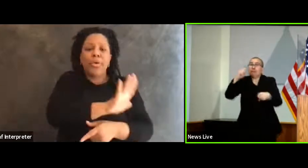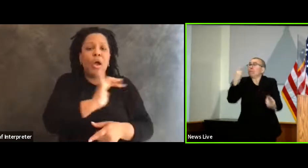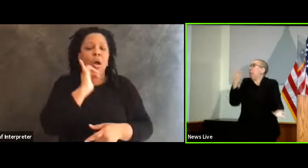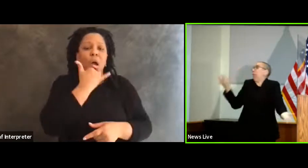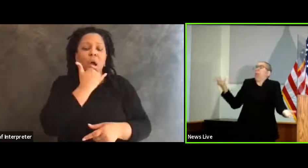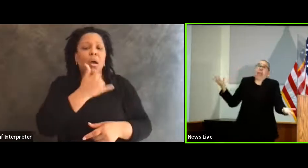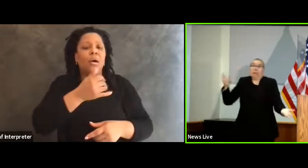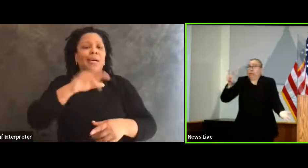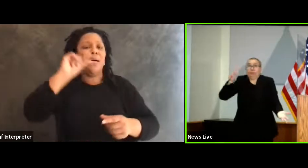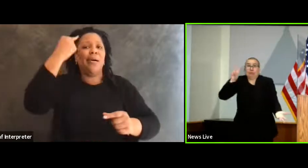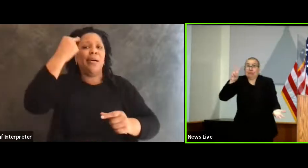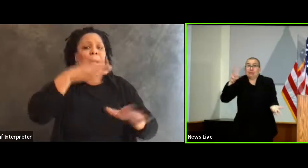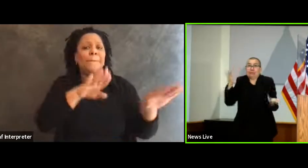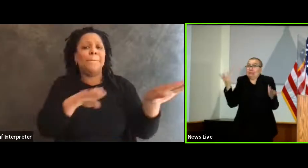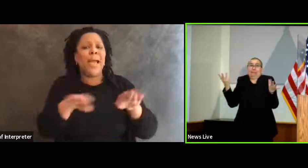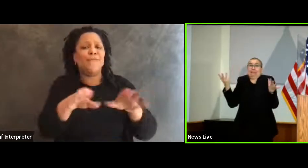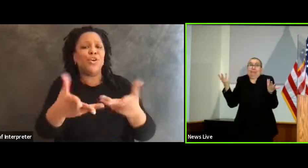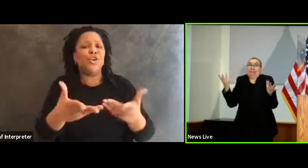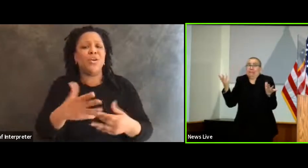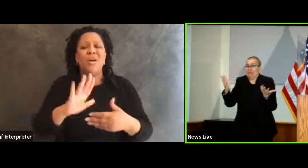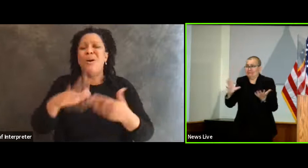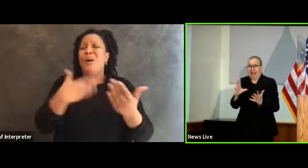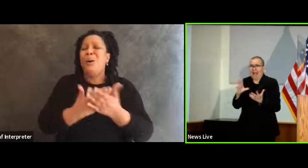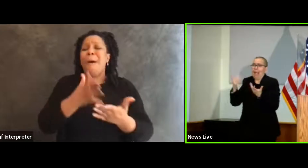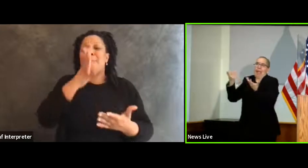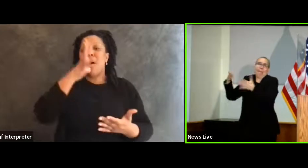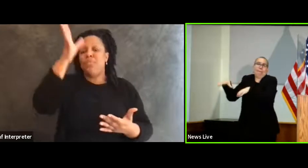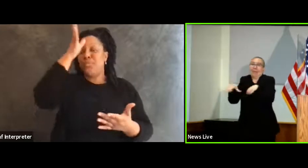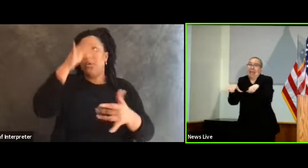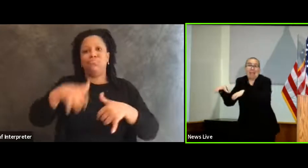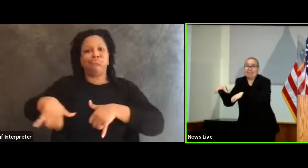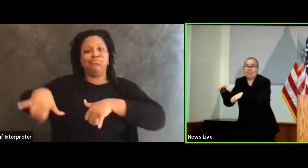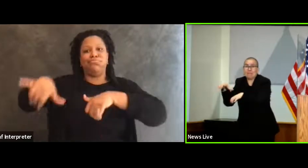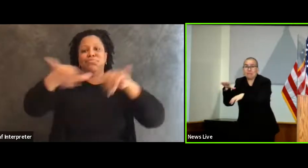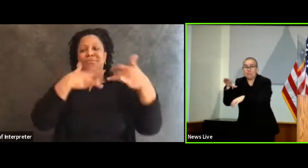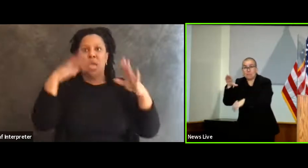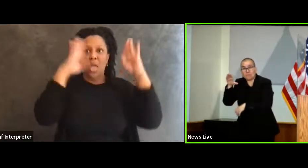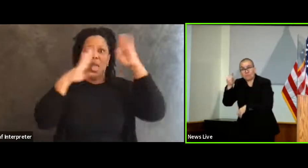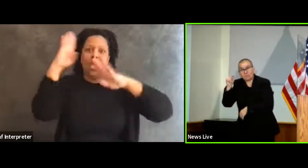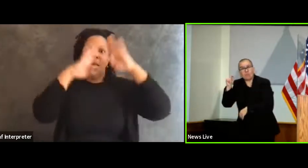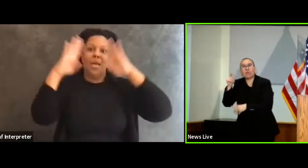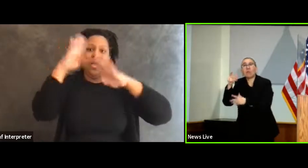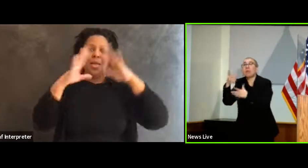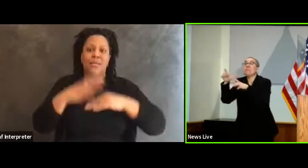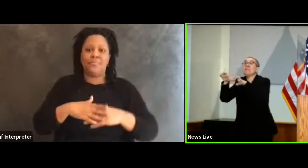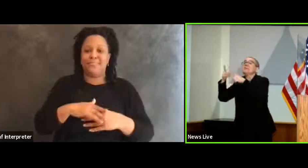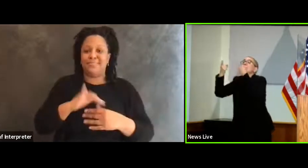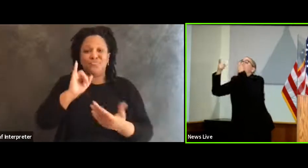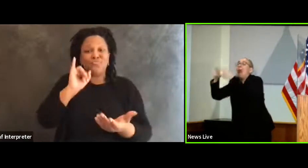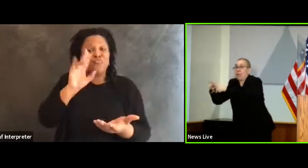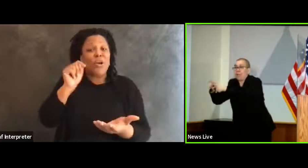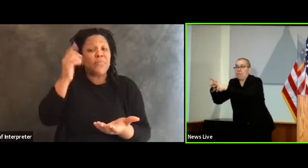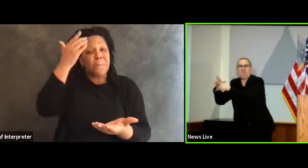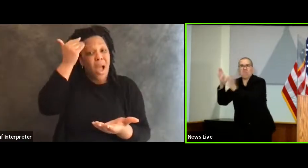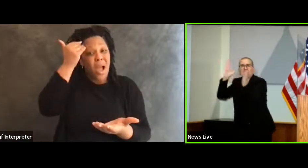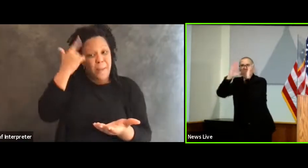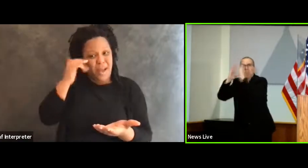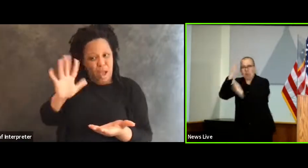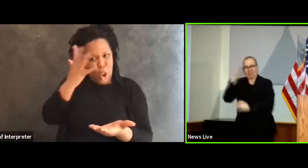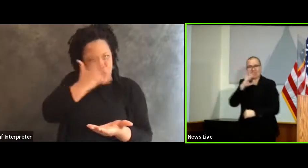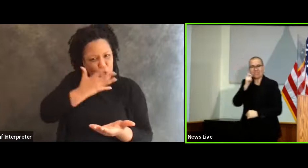but not something that just because of how he looks and how that is viewed when they walk up to that